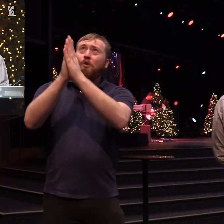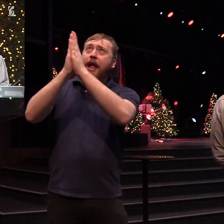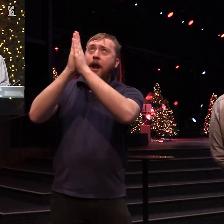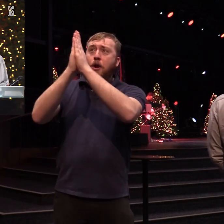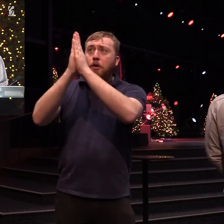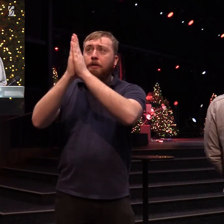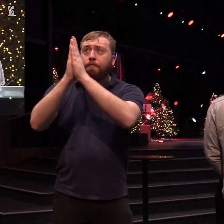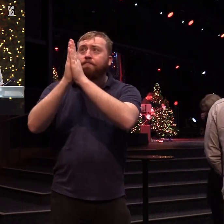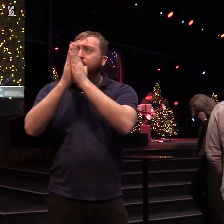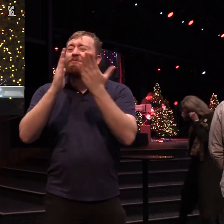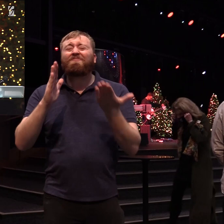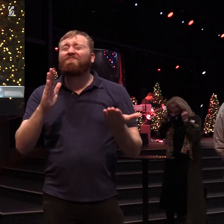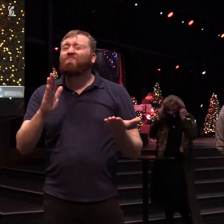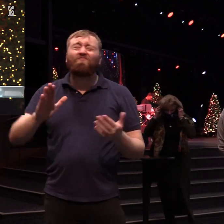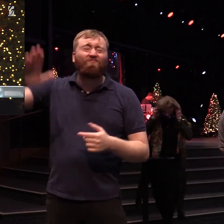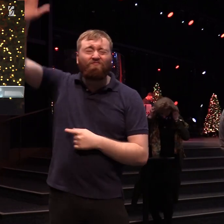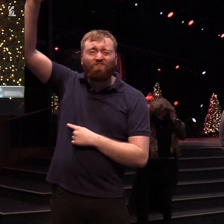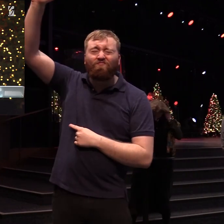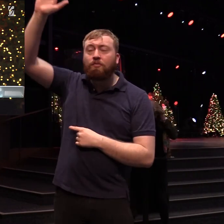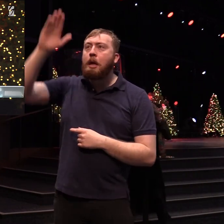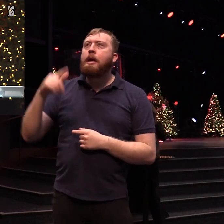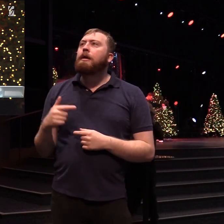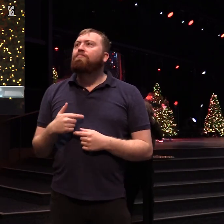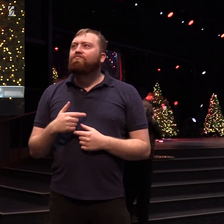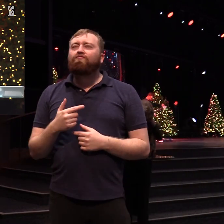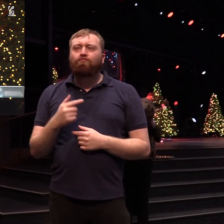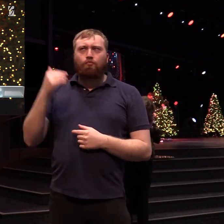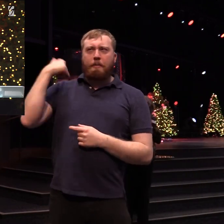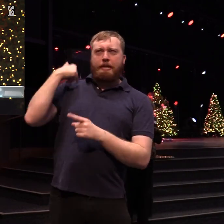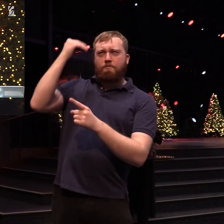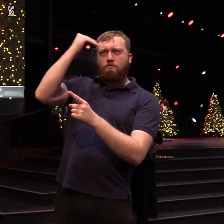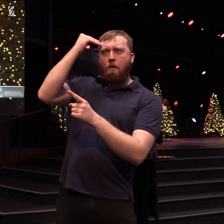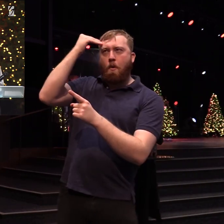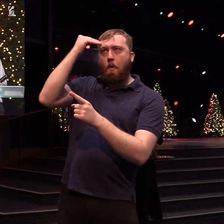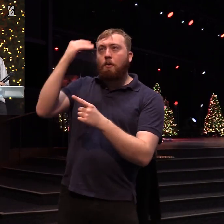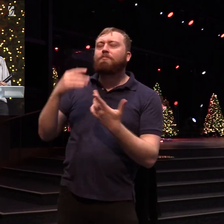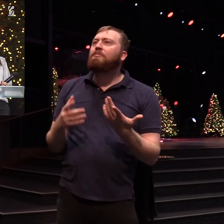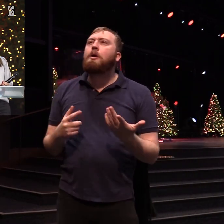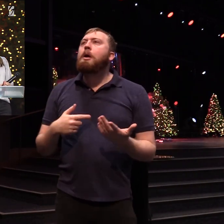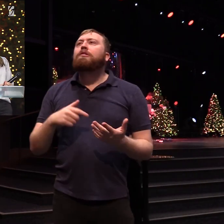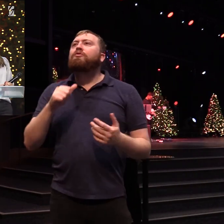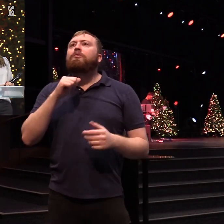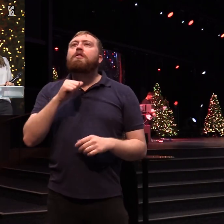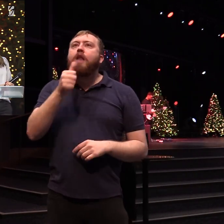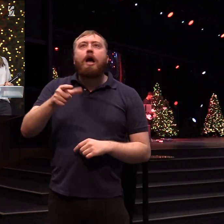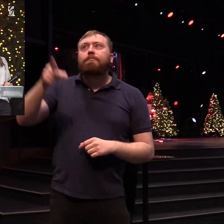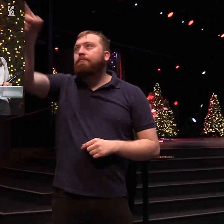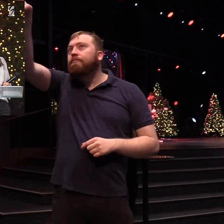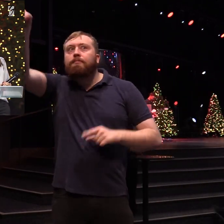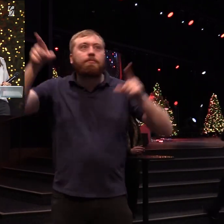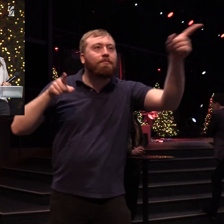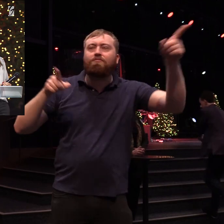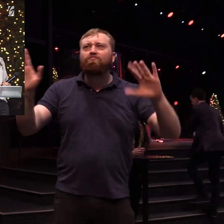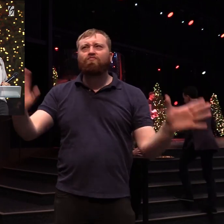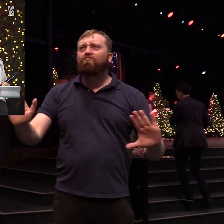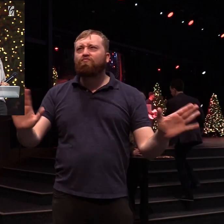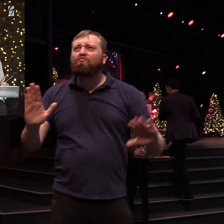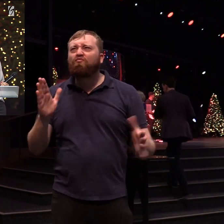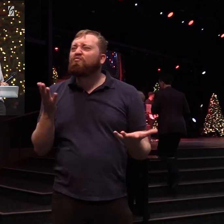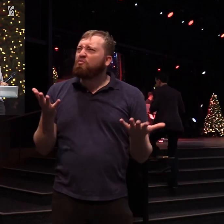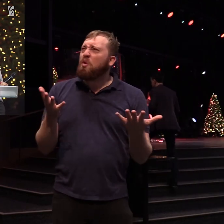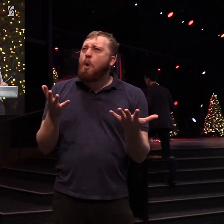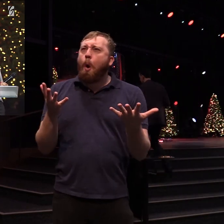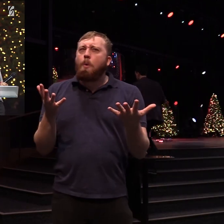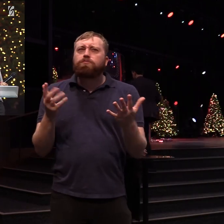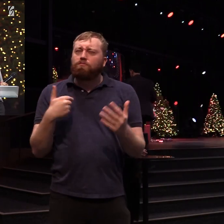that you need prayer, just raise your hand. I'm not going to do anything to embarrass you. We're just going to pray over you. Just lift up your hand. Just say, yeah, I need prayer today. There's something going on in my life.